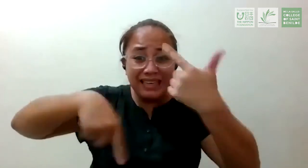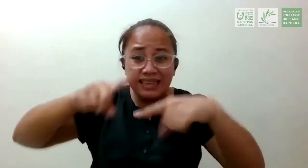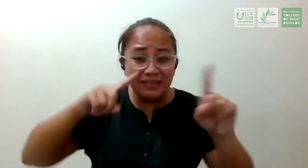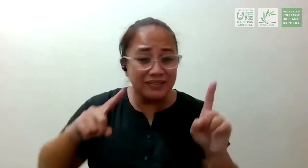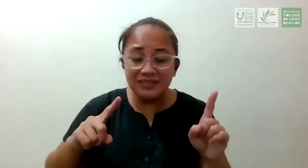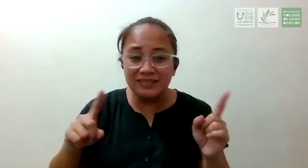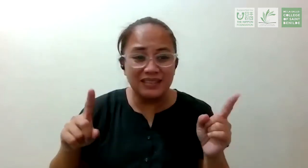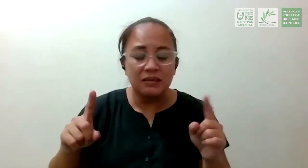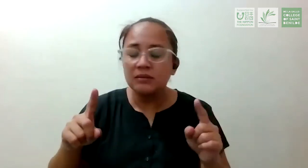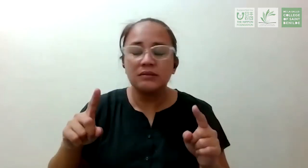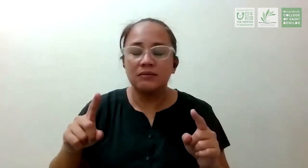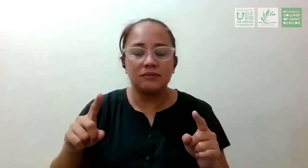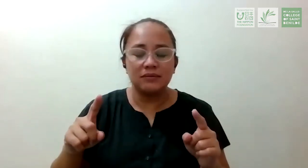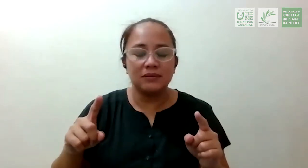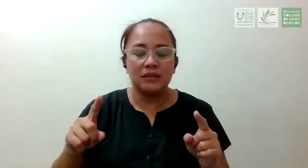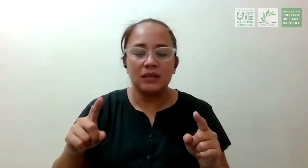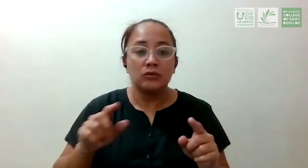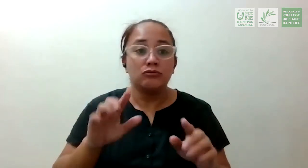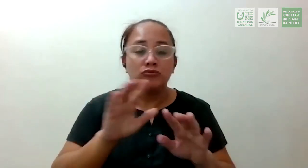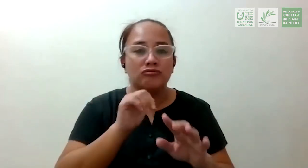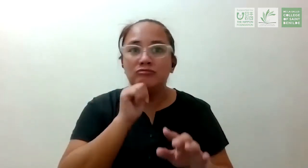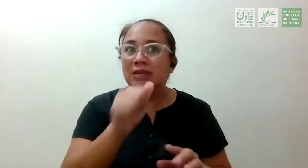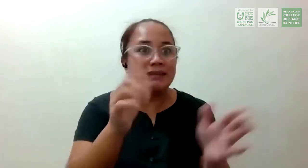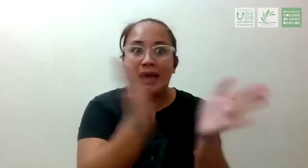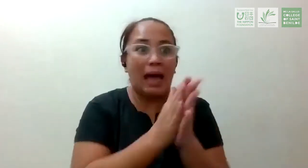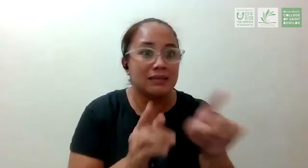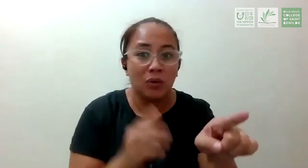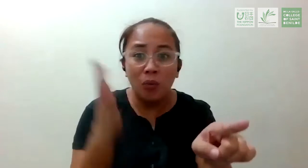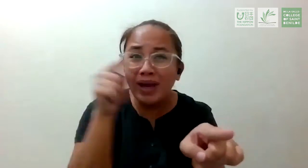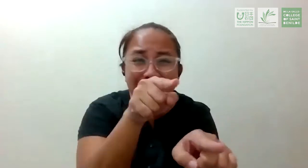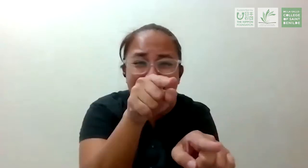you shouldn't be asking them what their sign is. They don't sign.